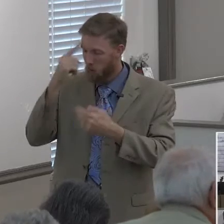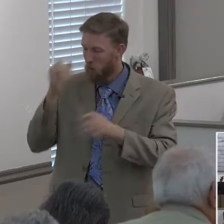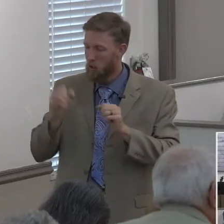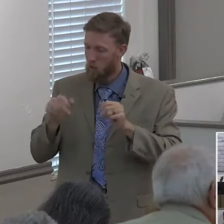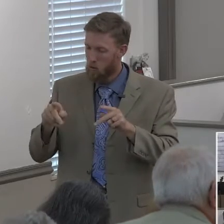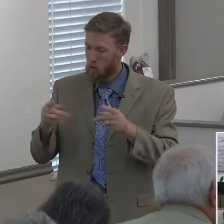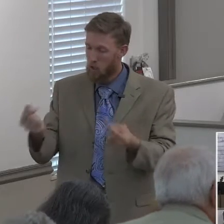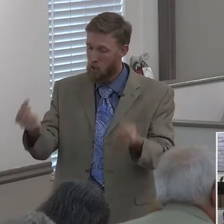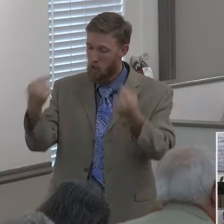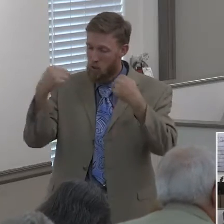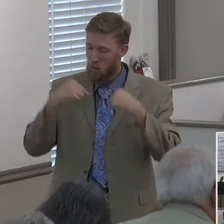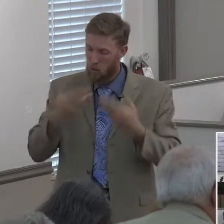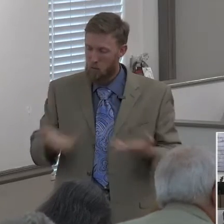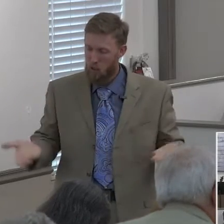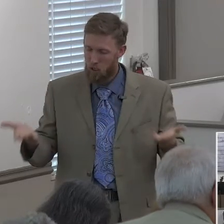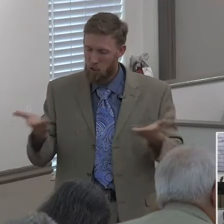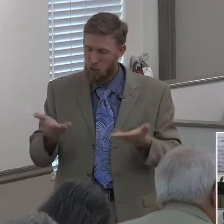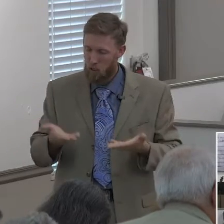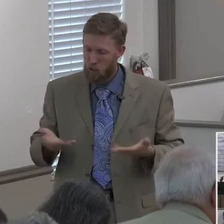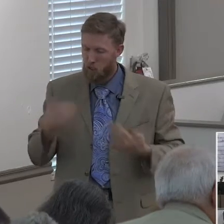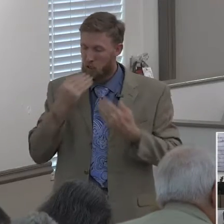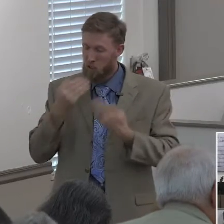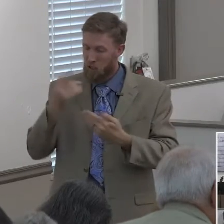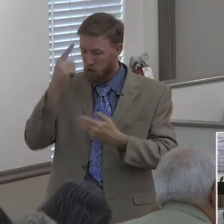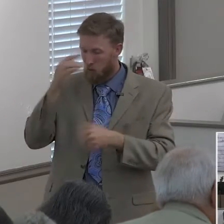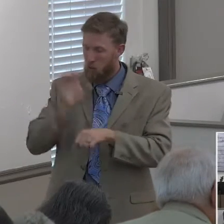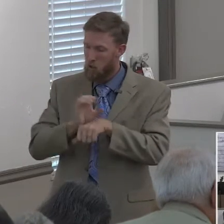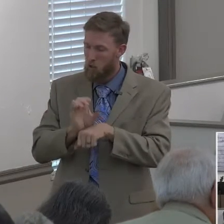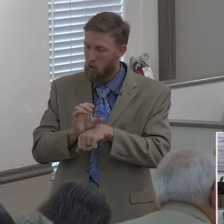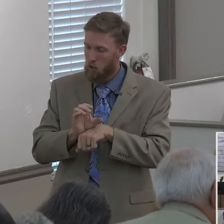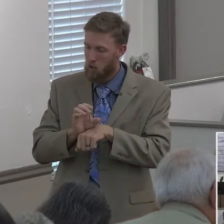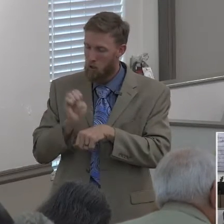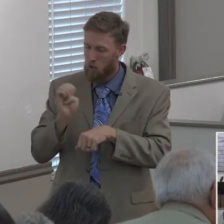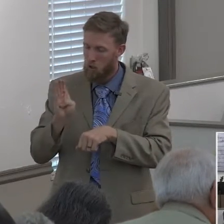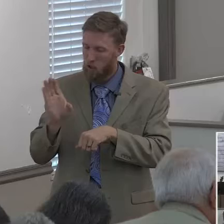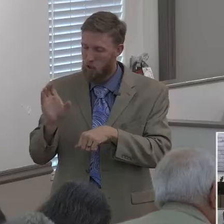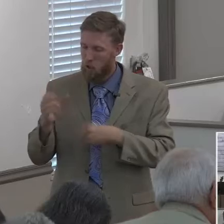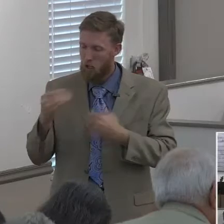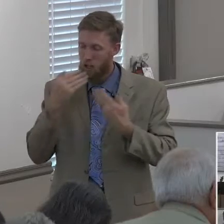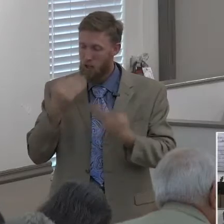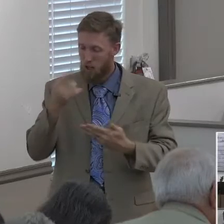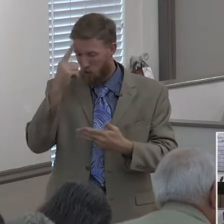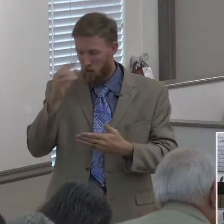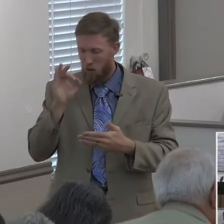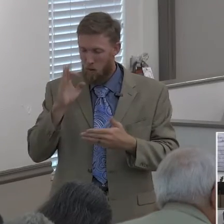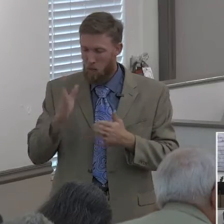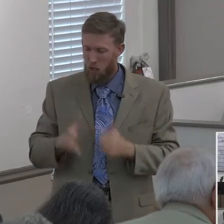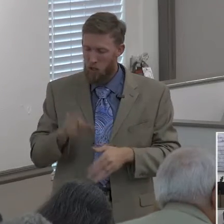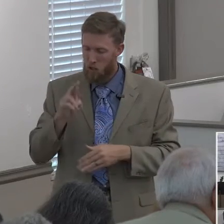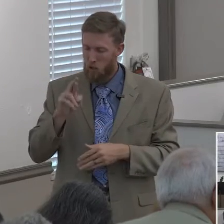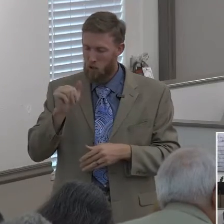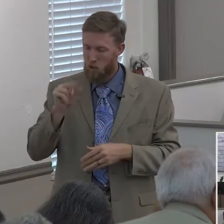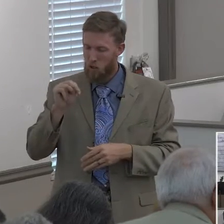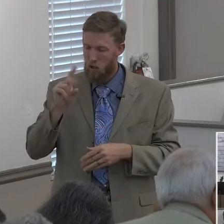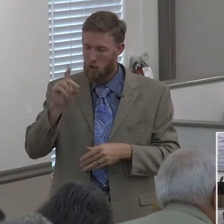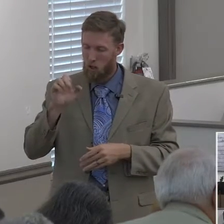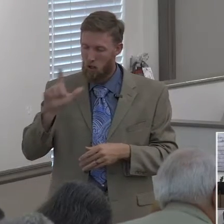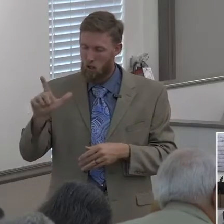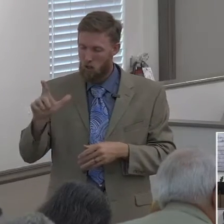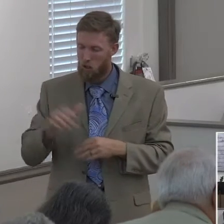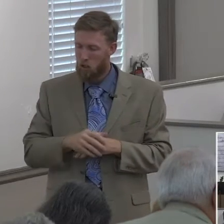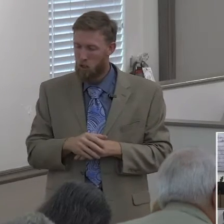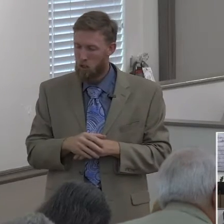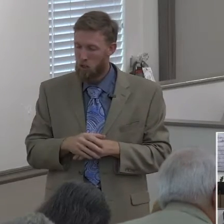opportunity that is ours to come here to this place. Thank You for this church. Thank You for Pastor Randall and our friendship. Thank You